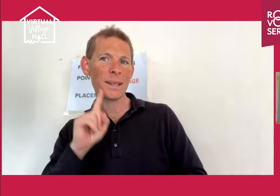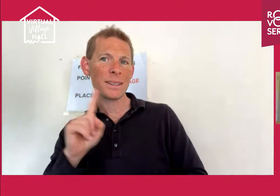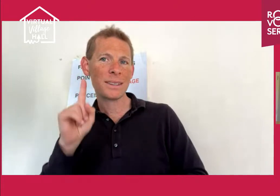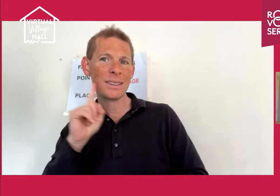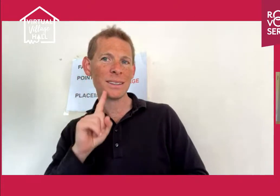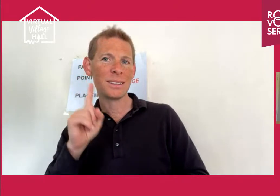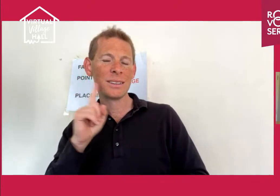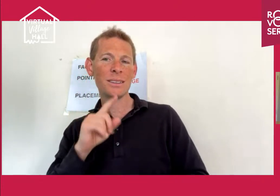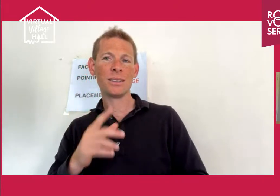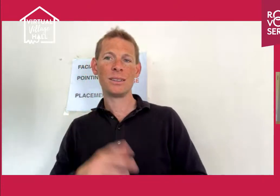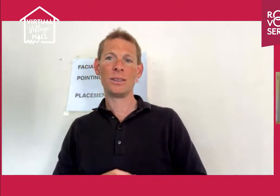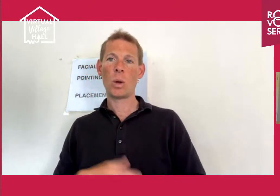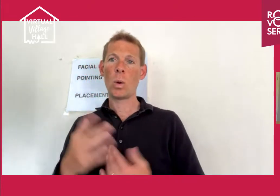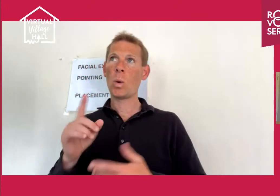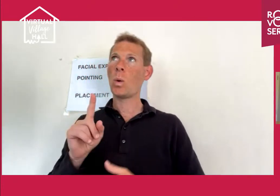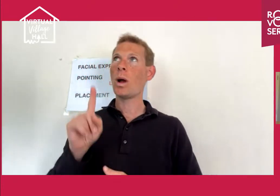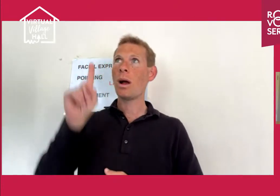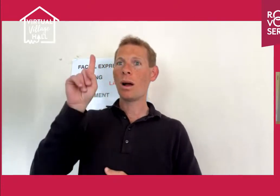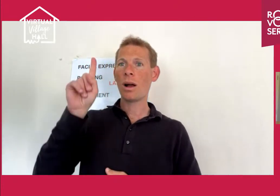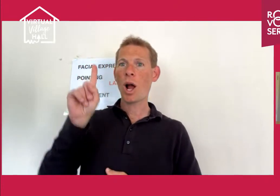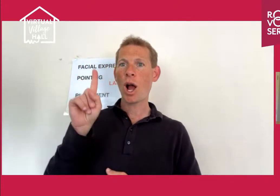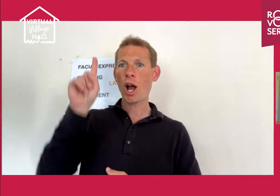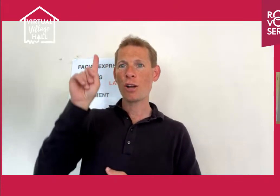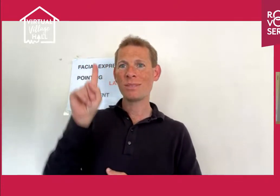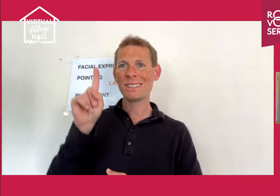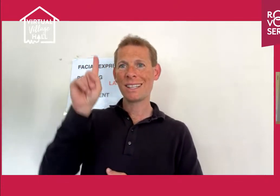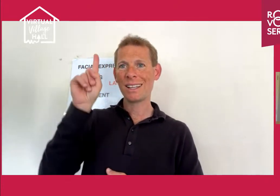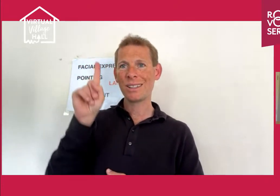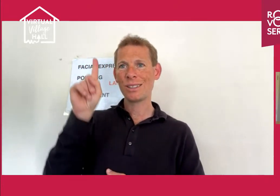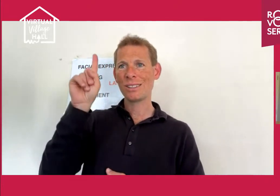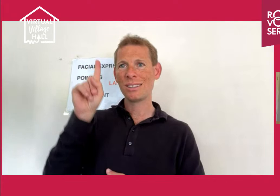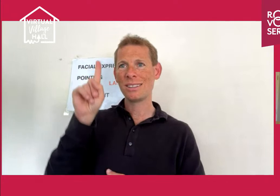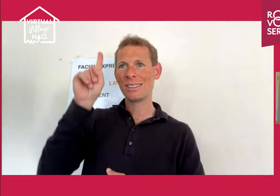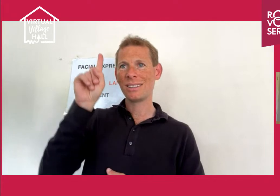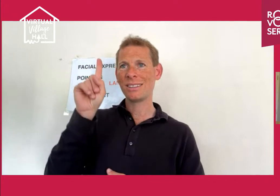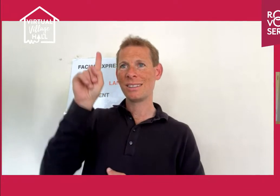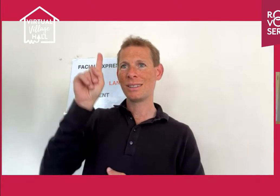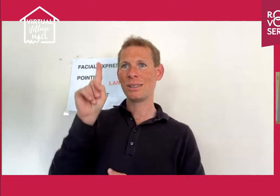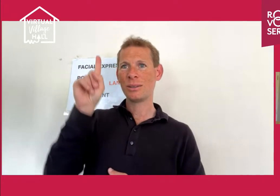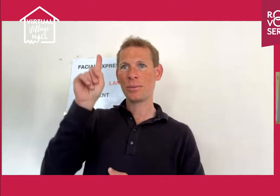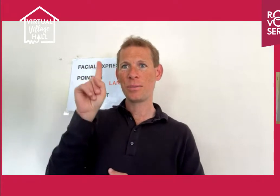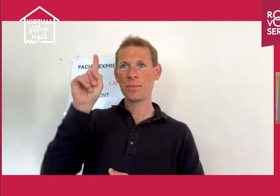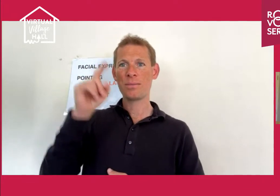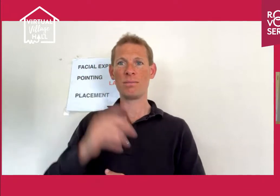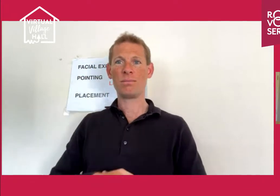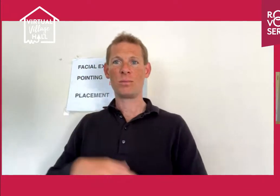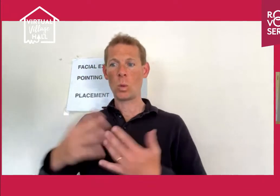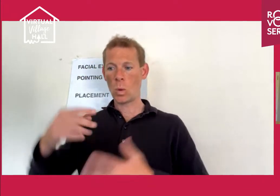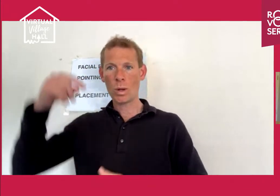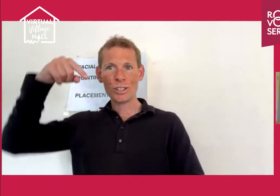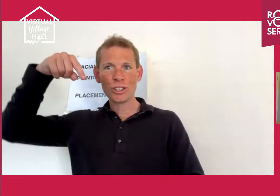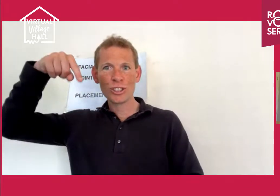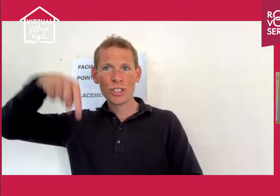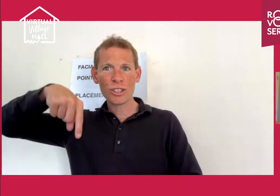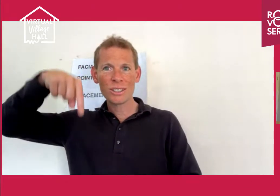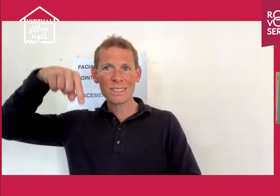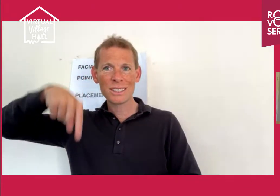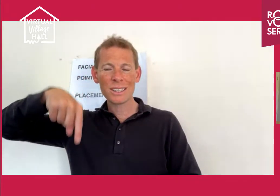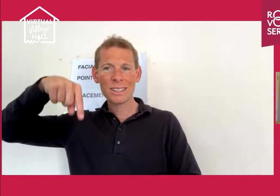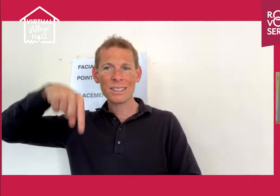a lady over there, or you're talking about something that's happening upstairs or